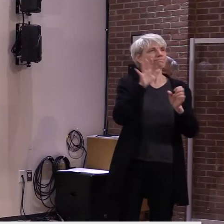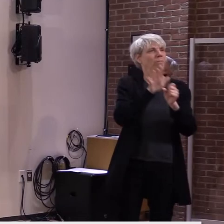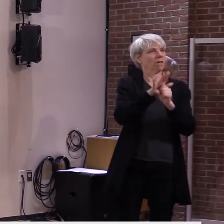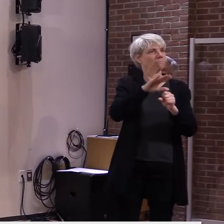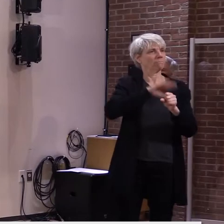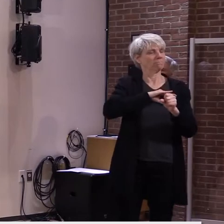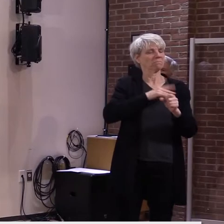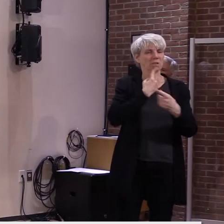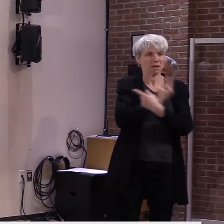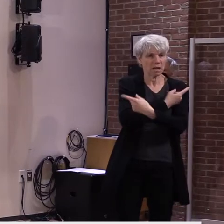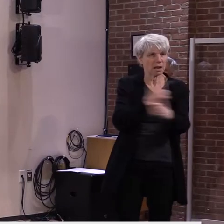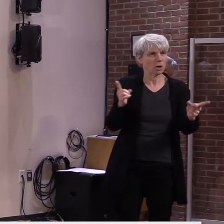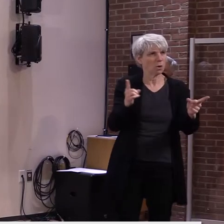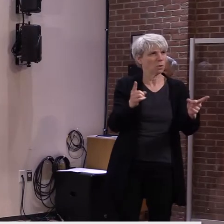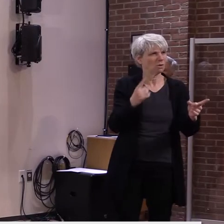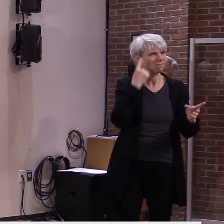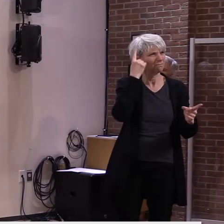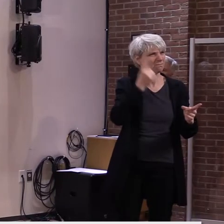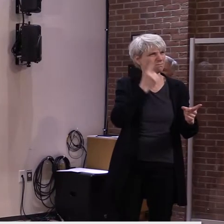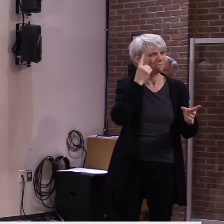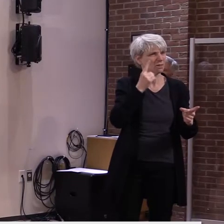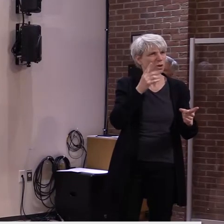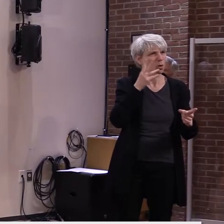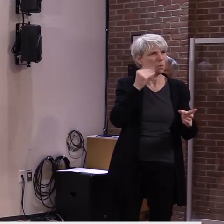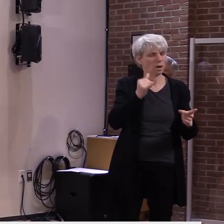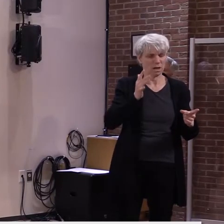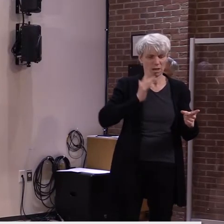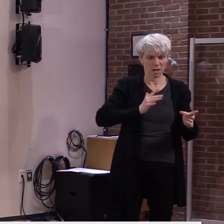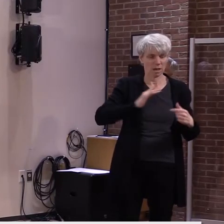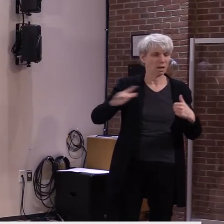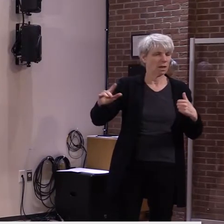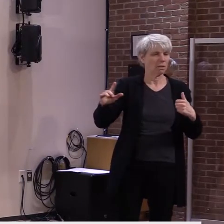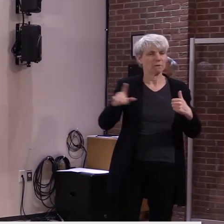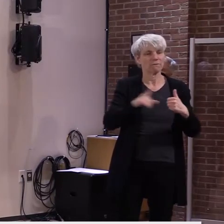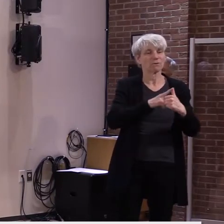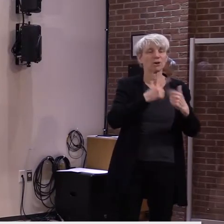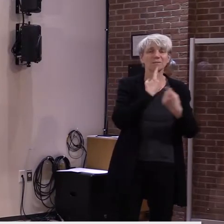why wasn't that included in the original Vermont Forward plan?